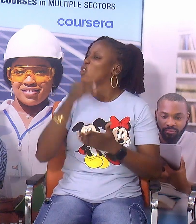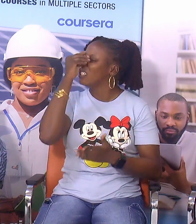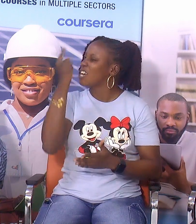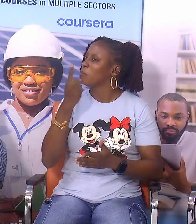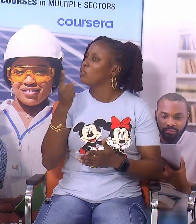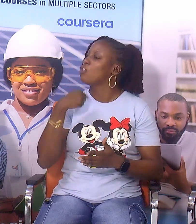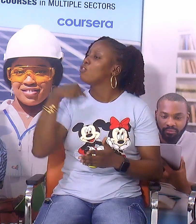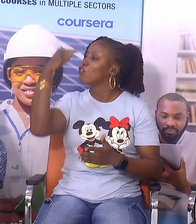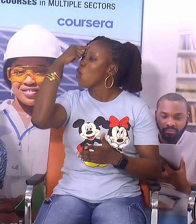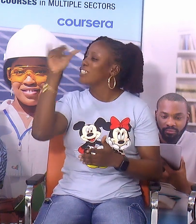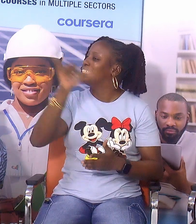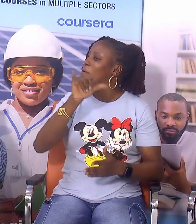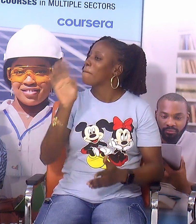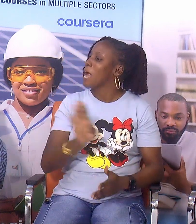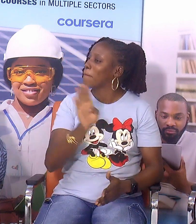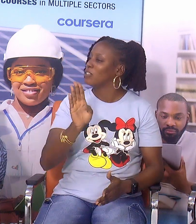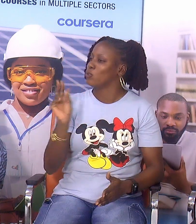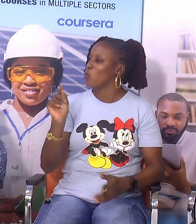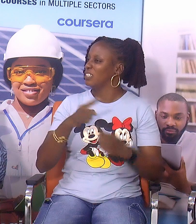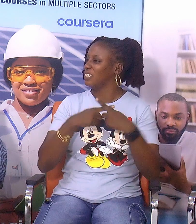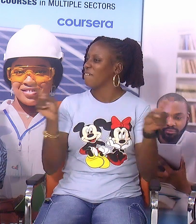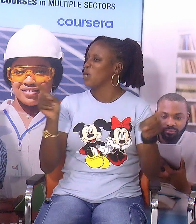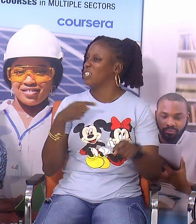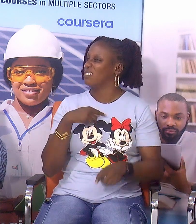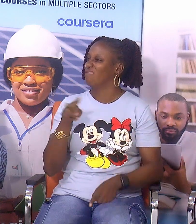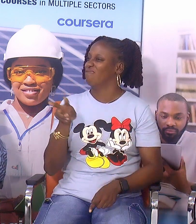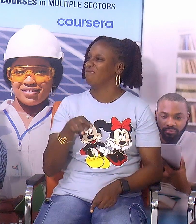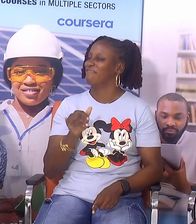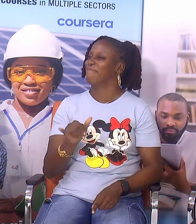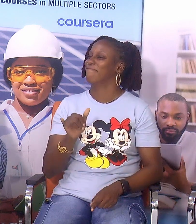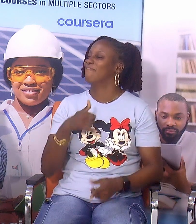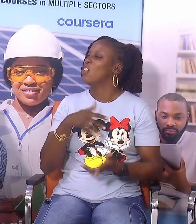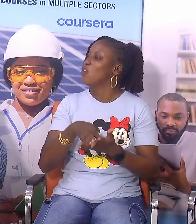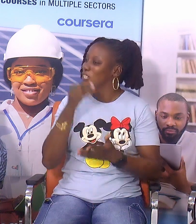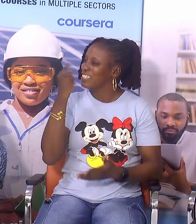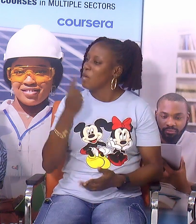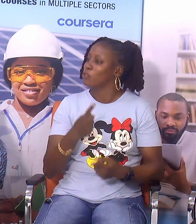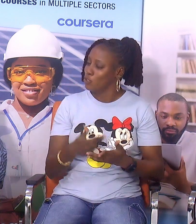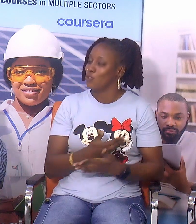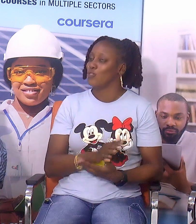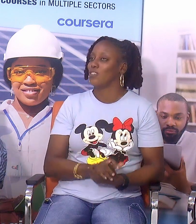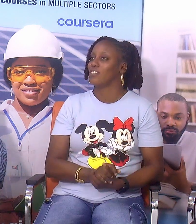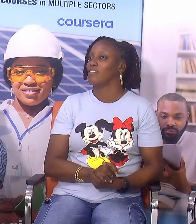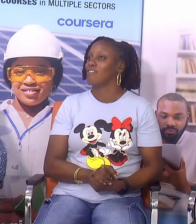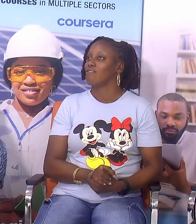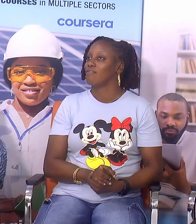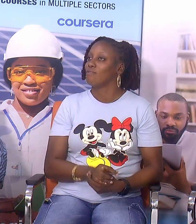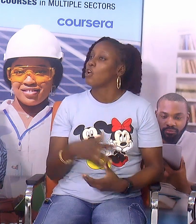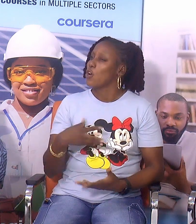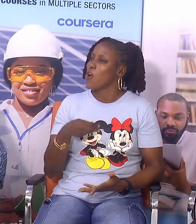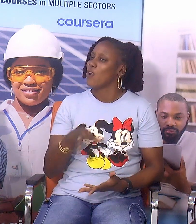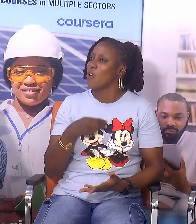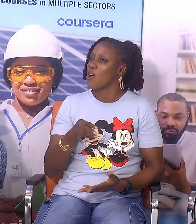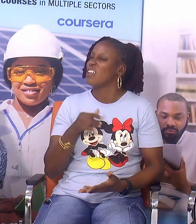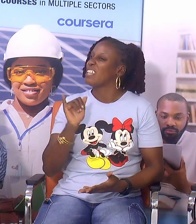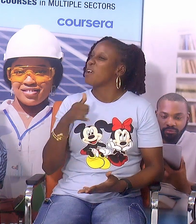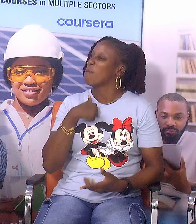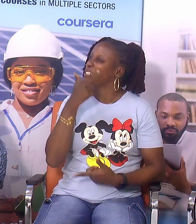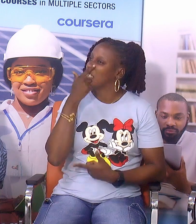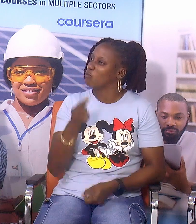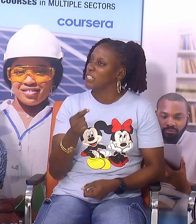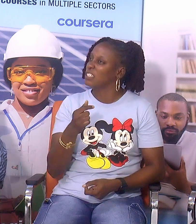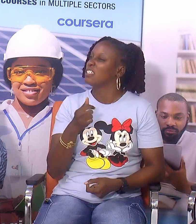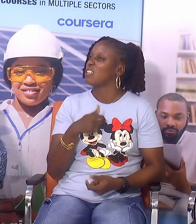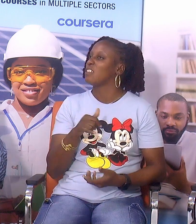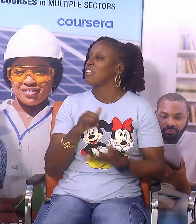And learned about Canada's law, Canadian laws as well. And the laws there are different to here. And I learned some of those laws. I